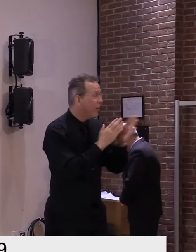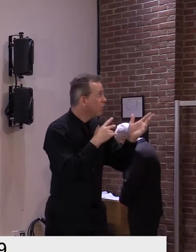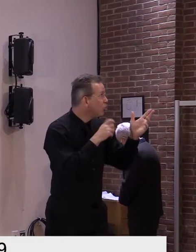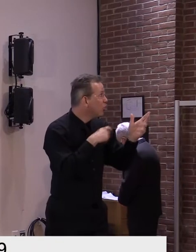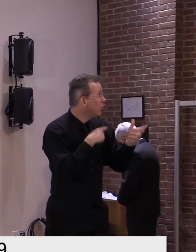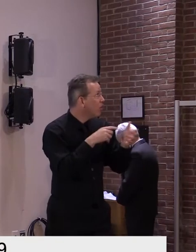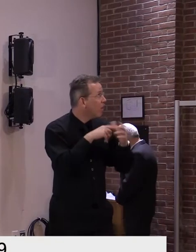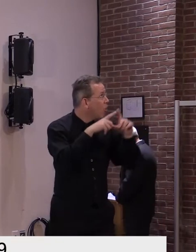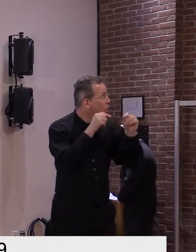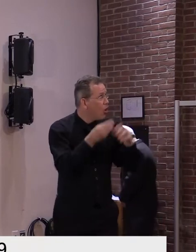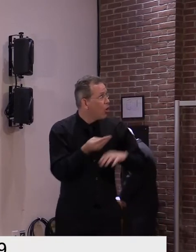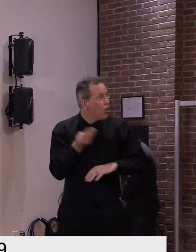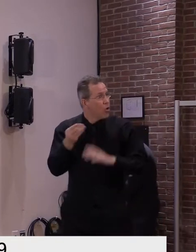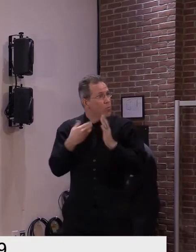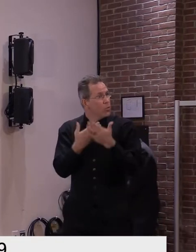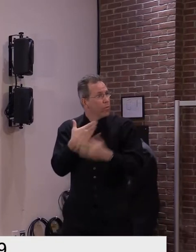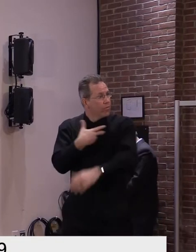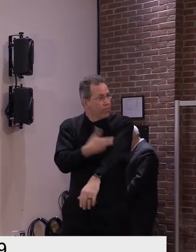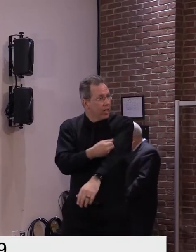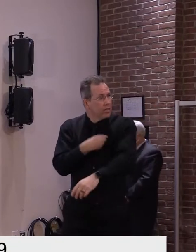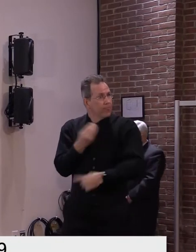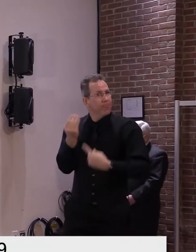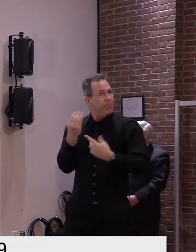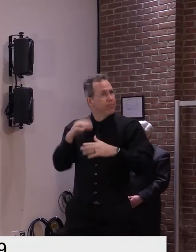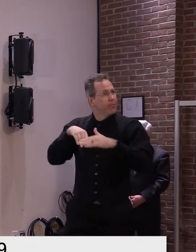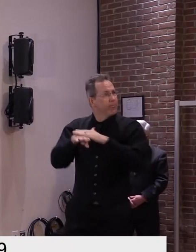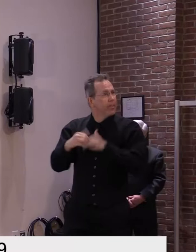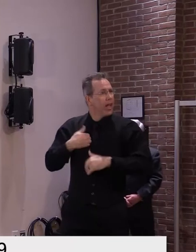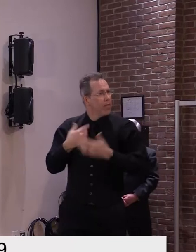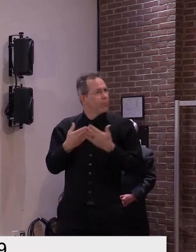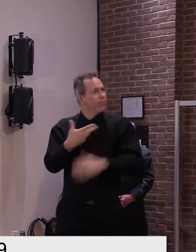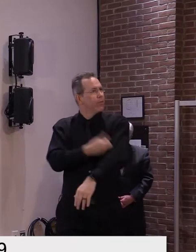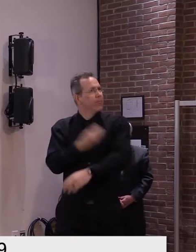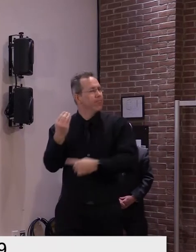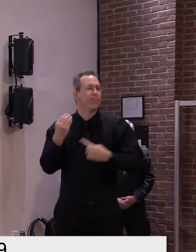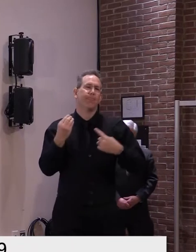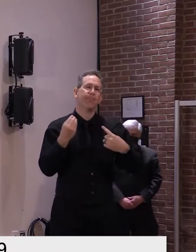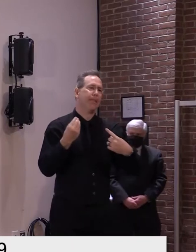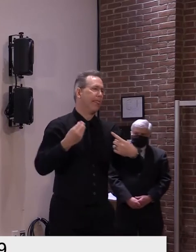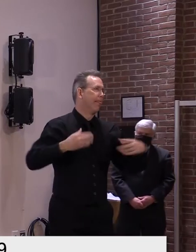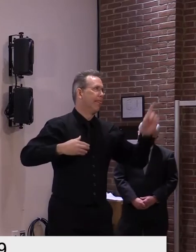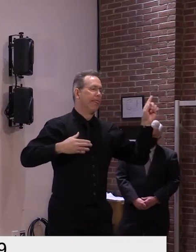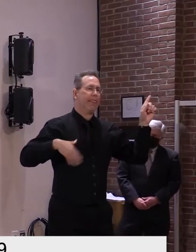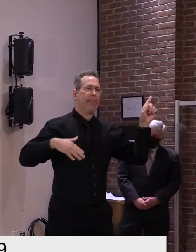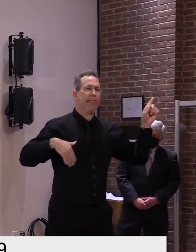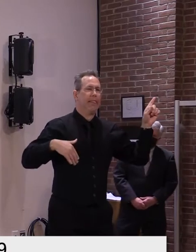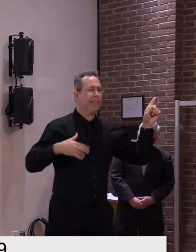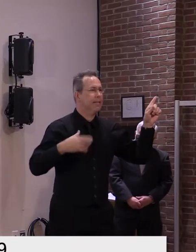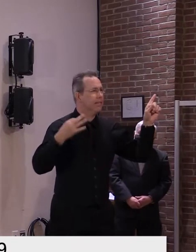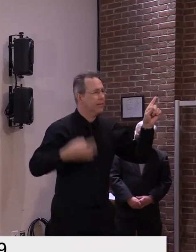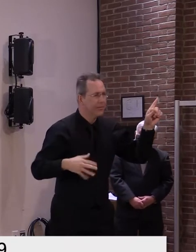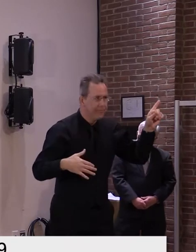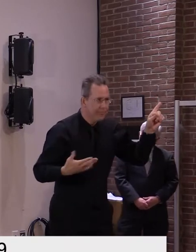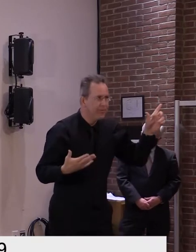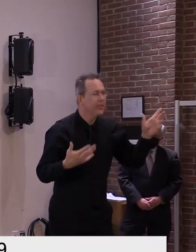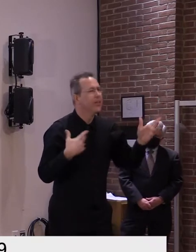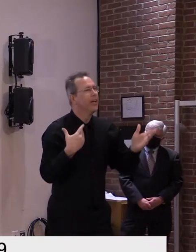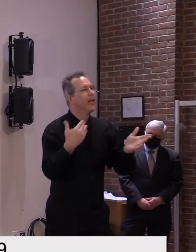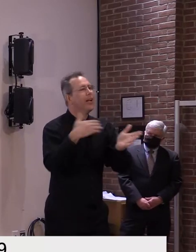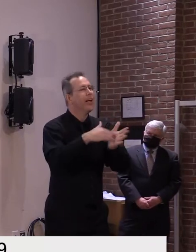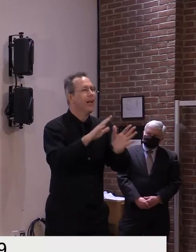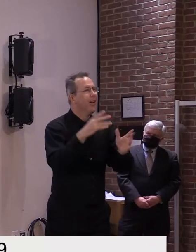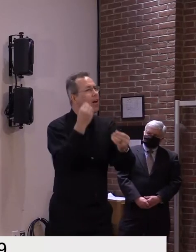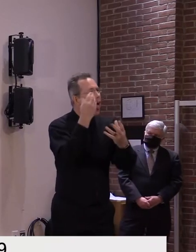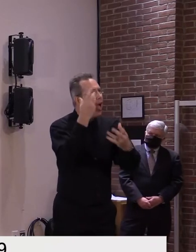that could be part of the process, but that would be a border restriction. So again, a lot of what